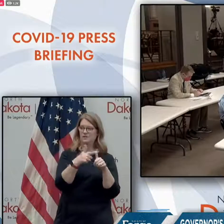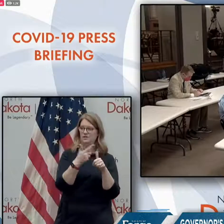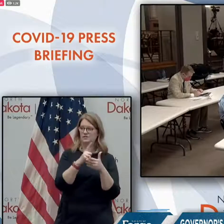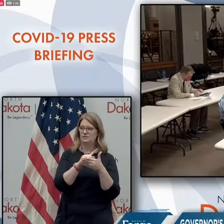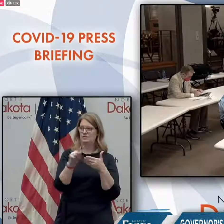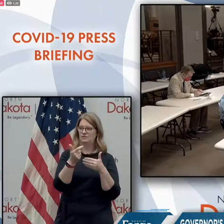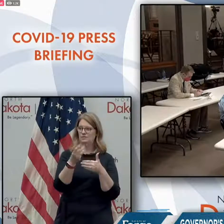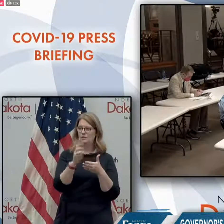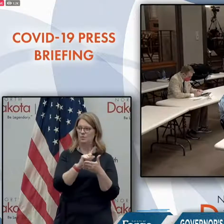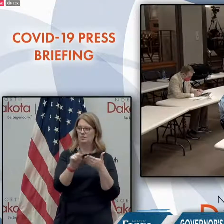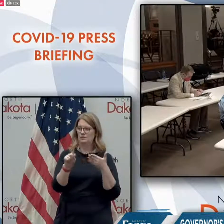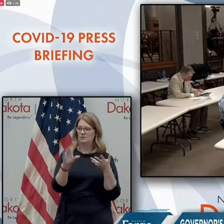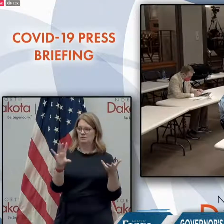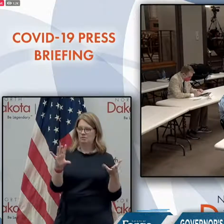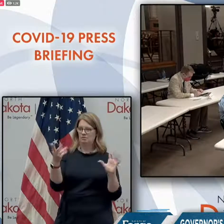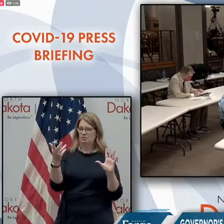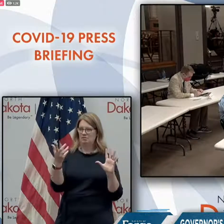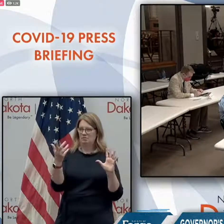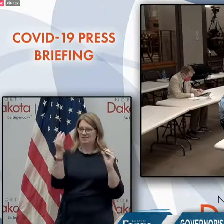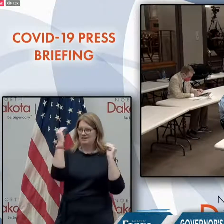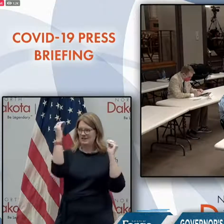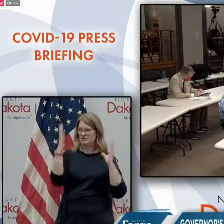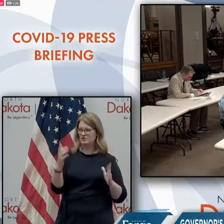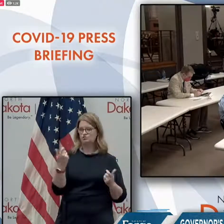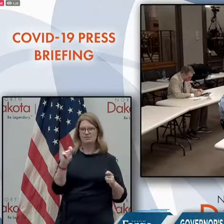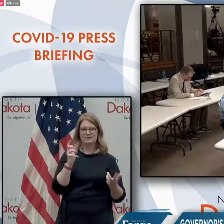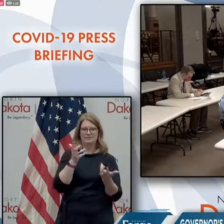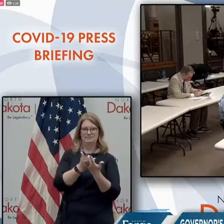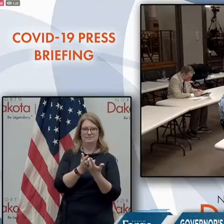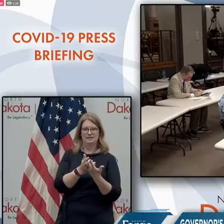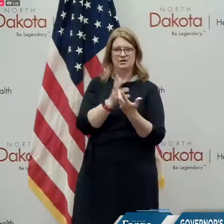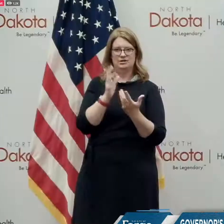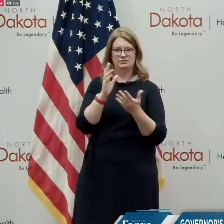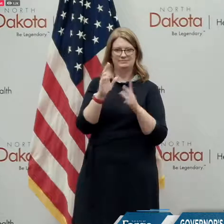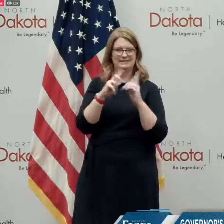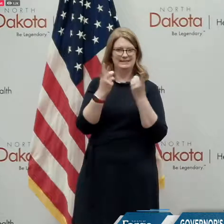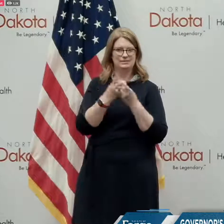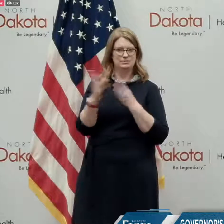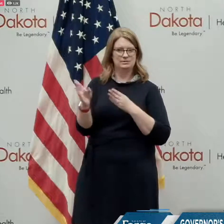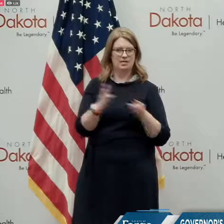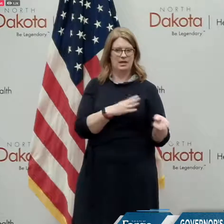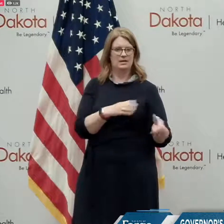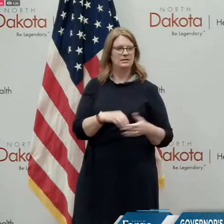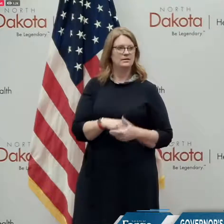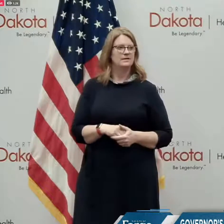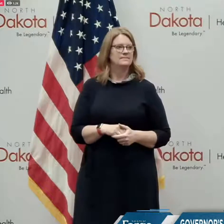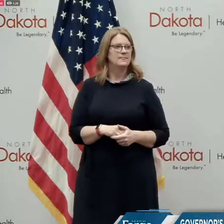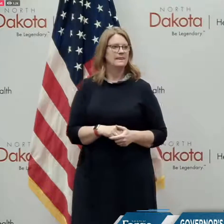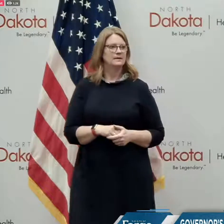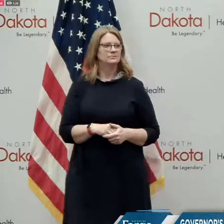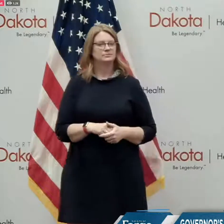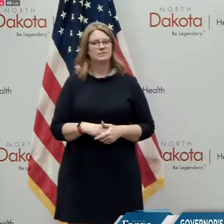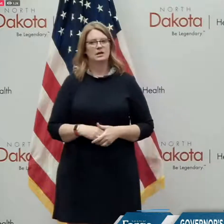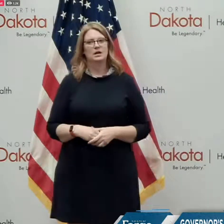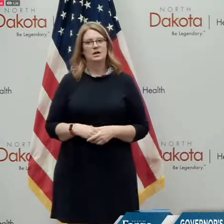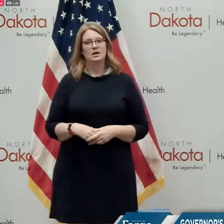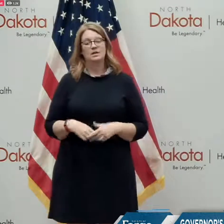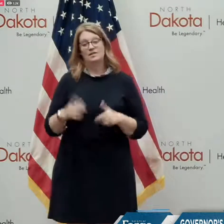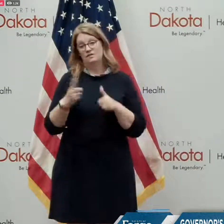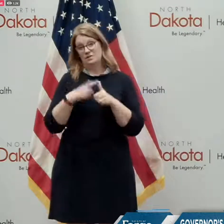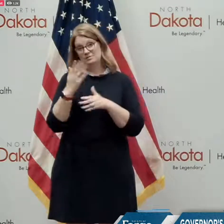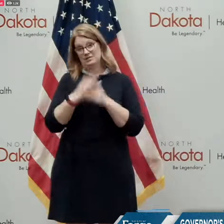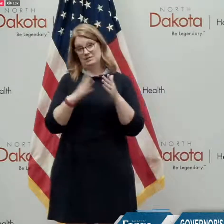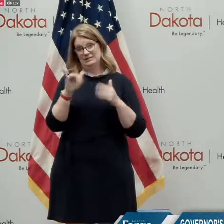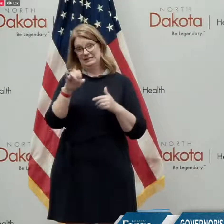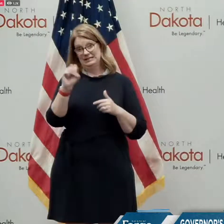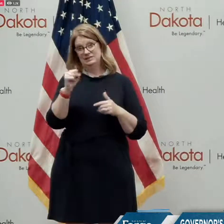could rattle educators trying to acclimate to their district's plan? Well, obviously the first part of that is yes, because we're